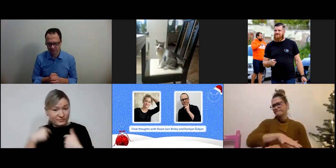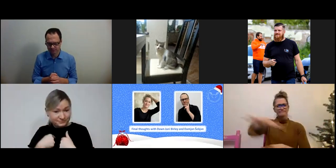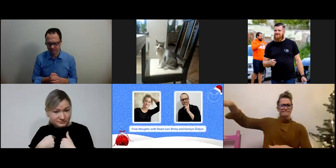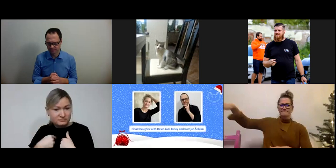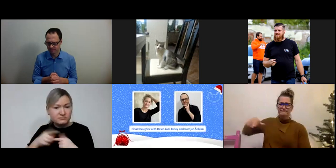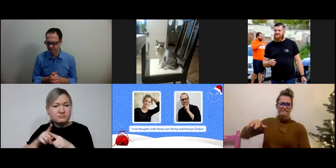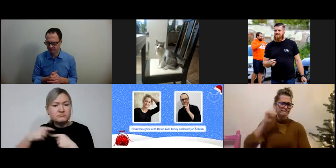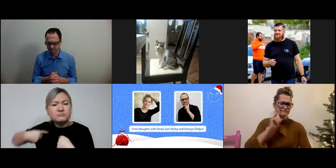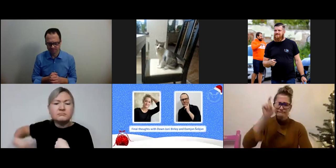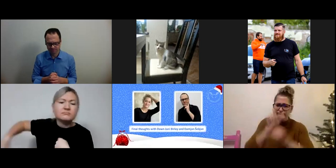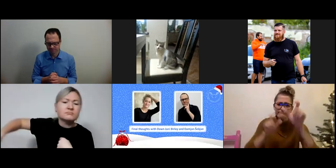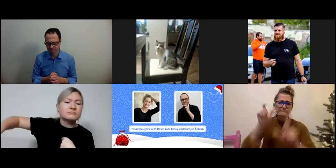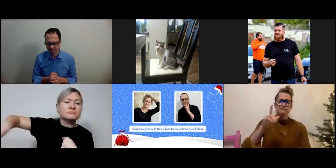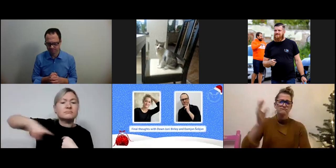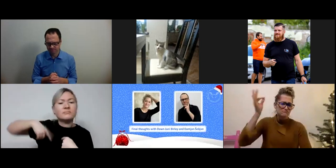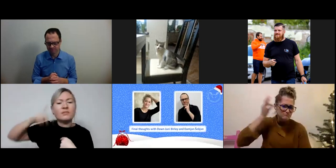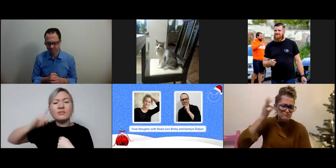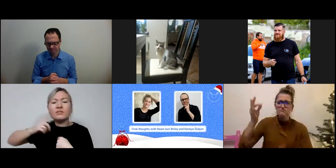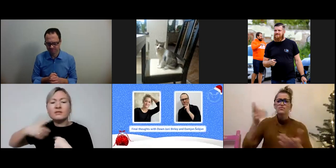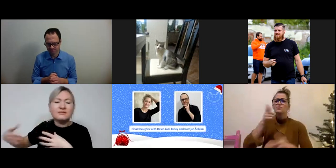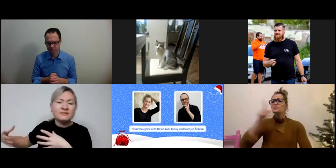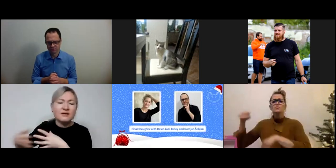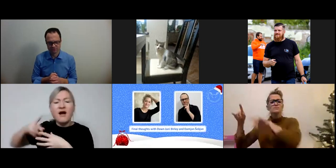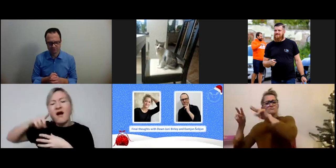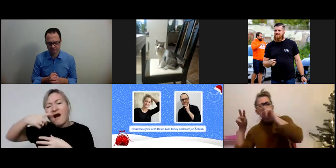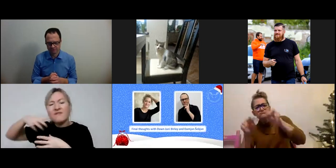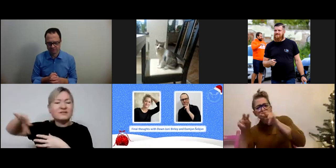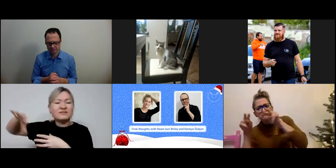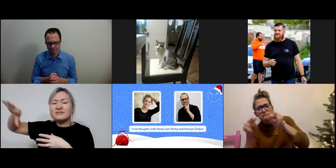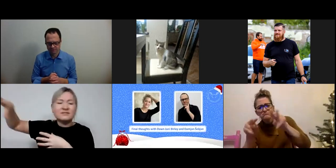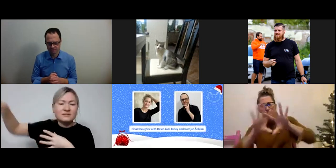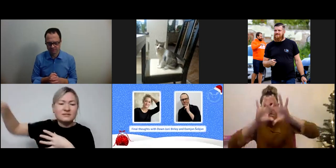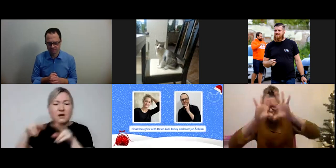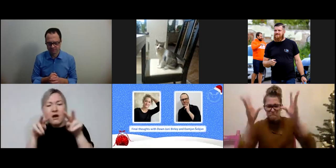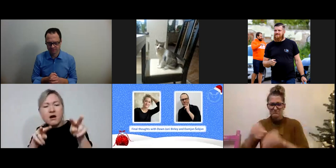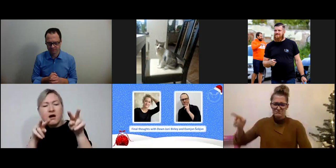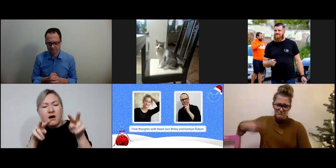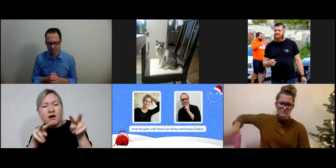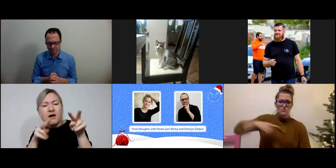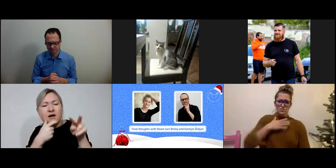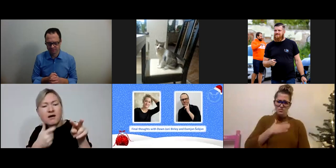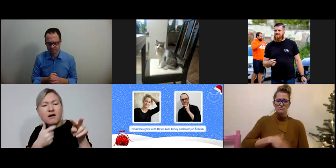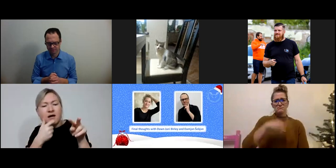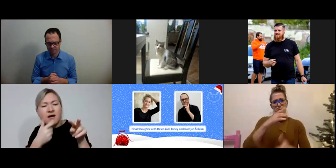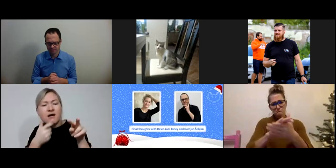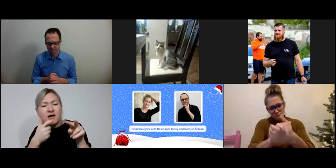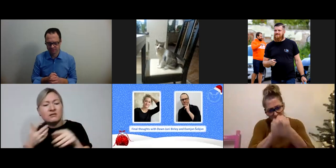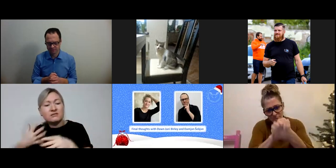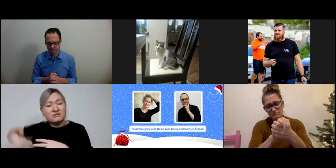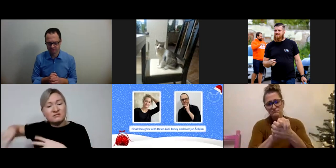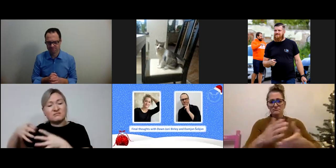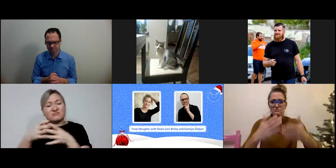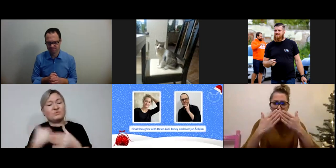But I wanted to let you know, not only I, Don, but many, many viewers and everyone